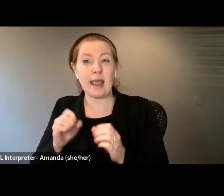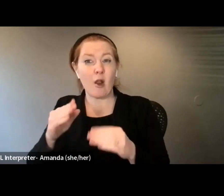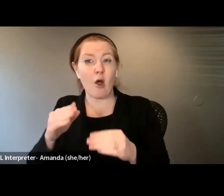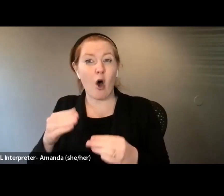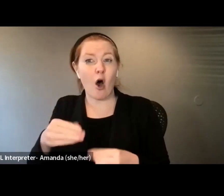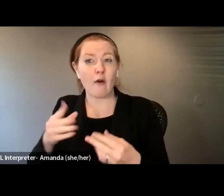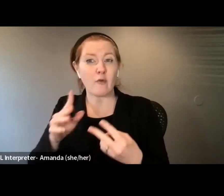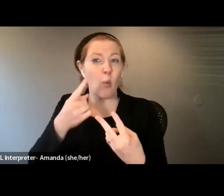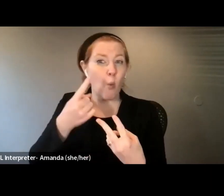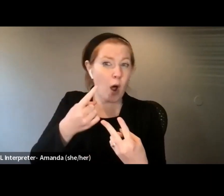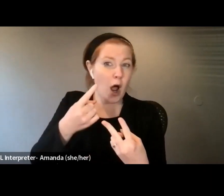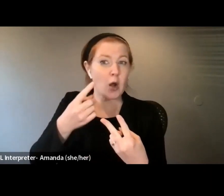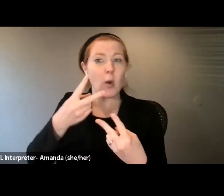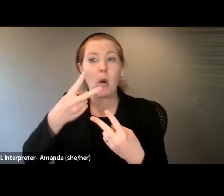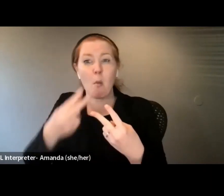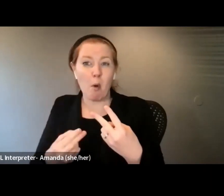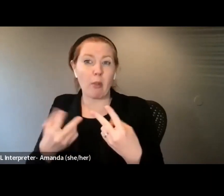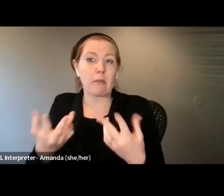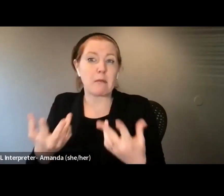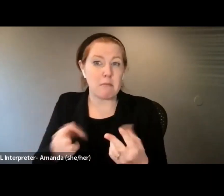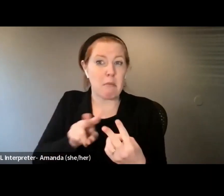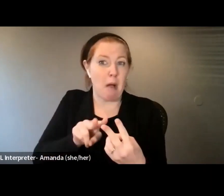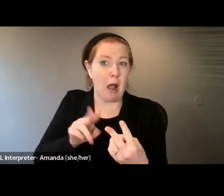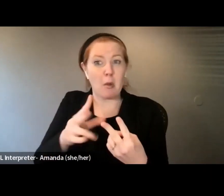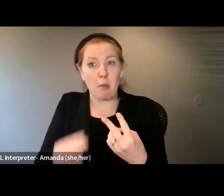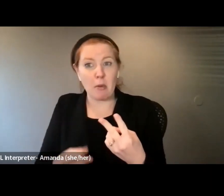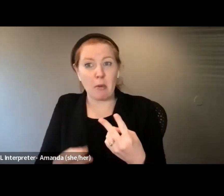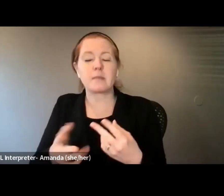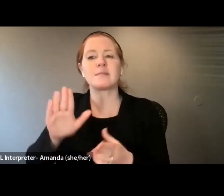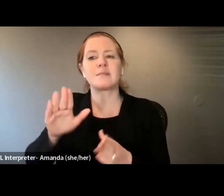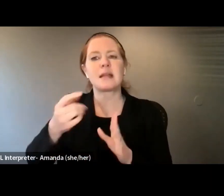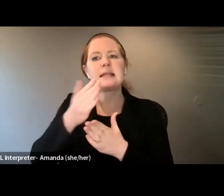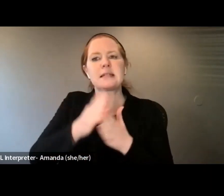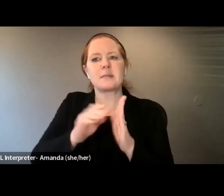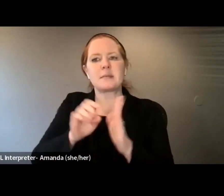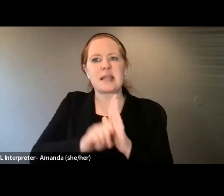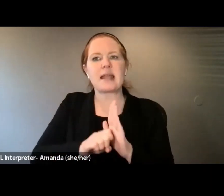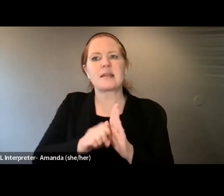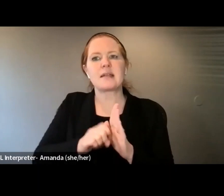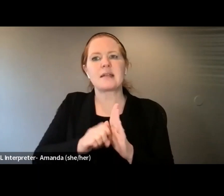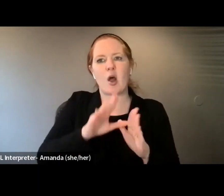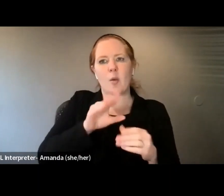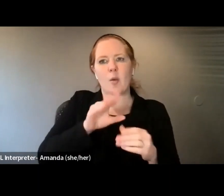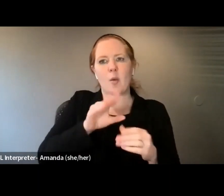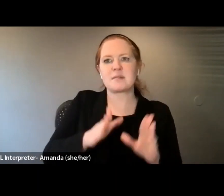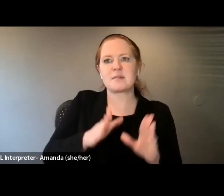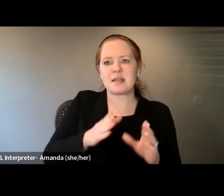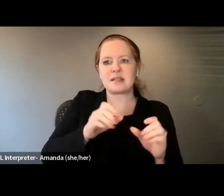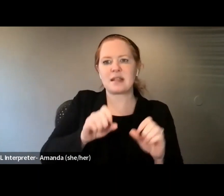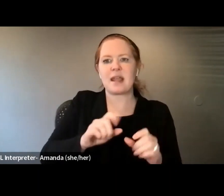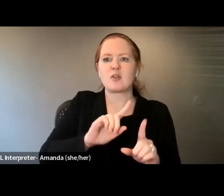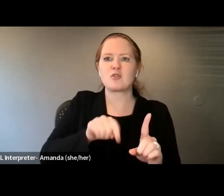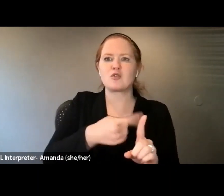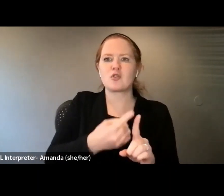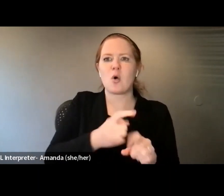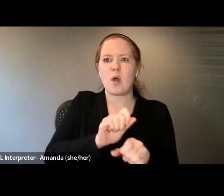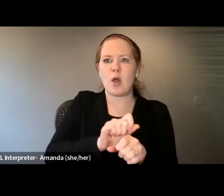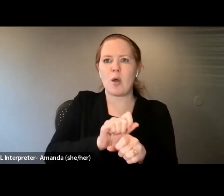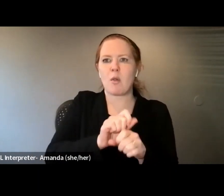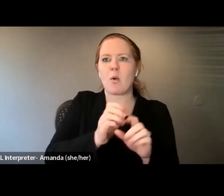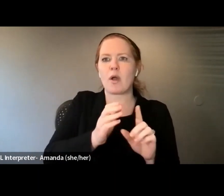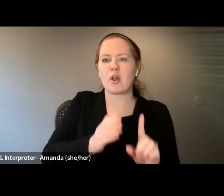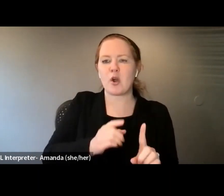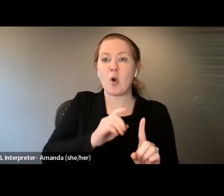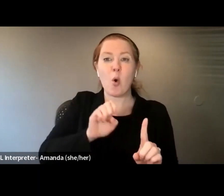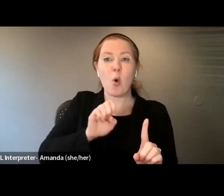these options. So some states allow participants the option to be the sole employer or